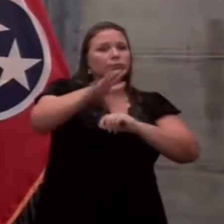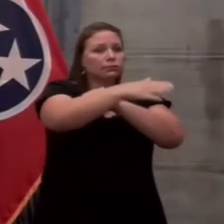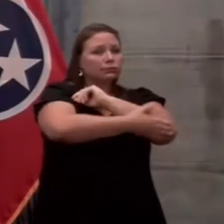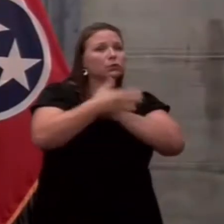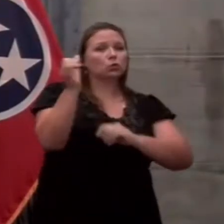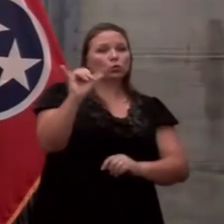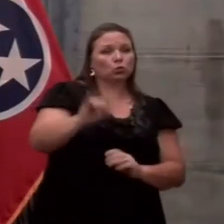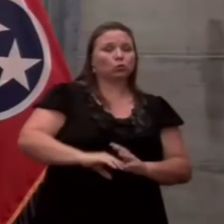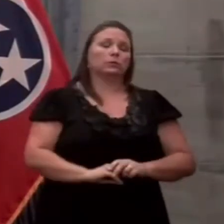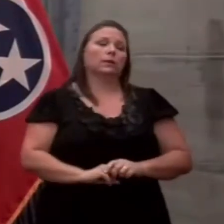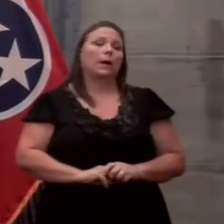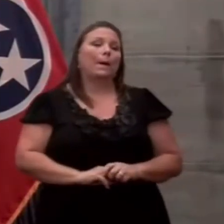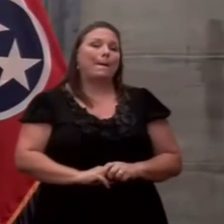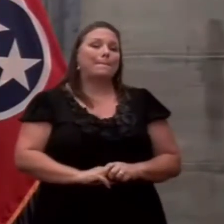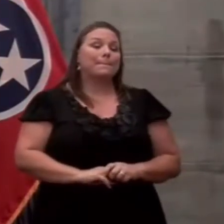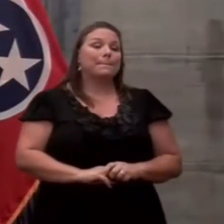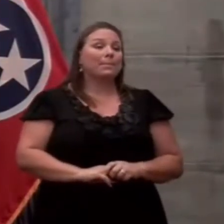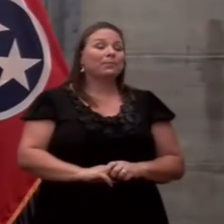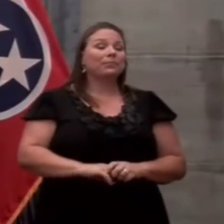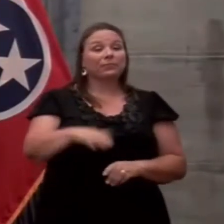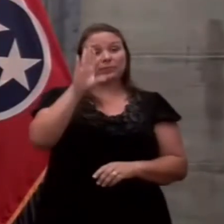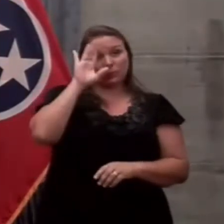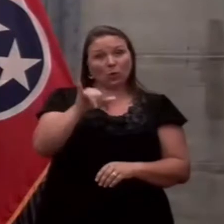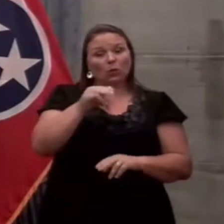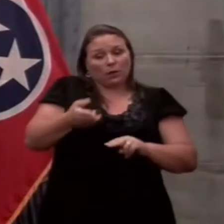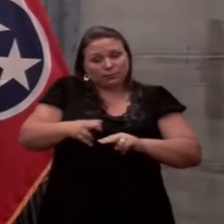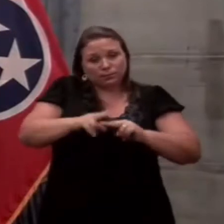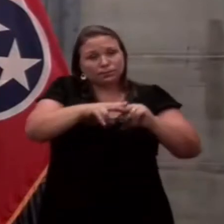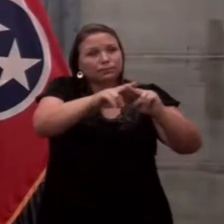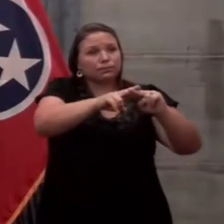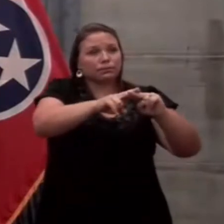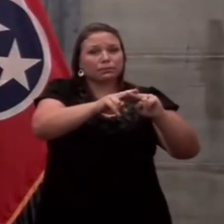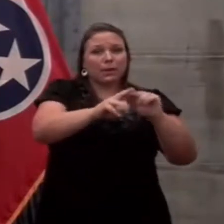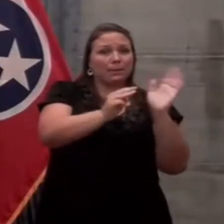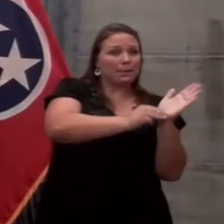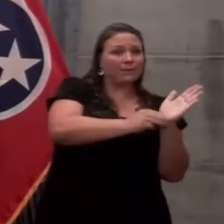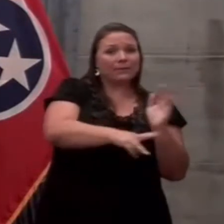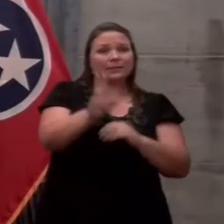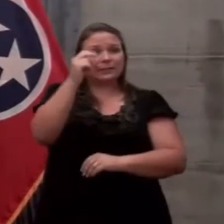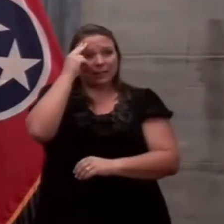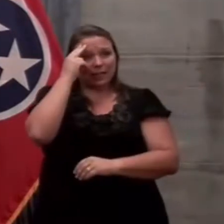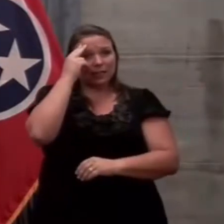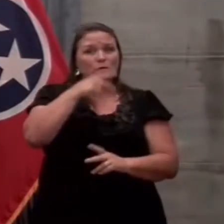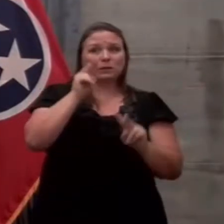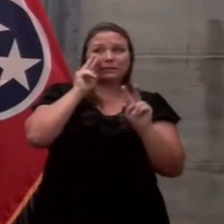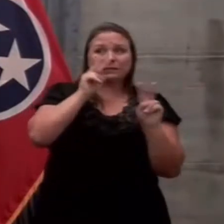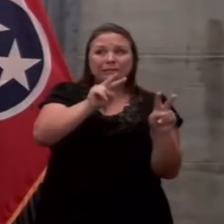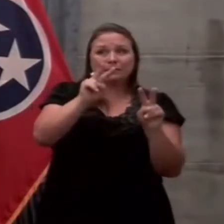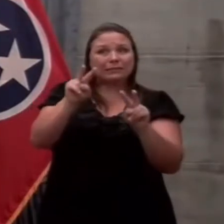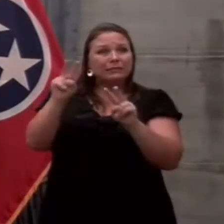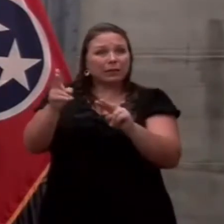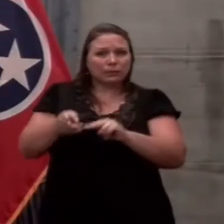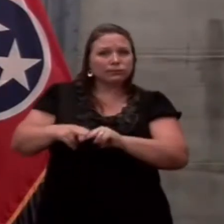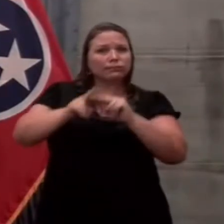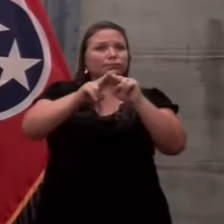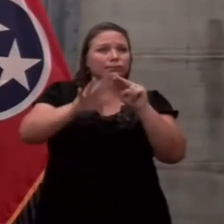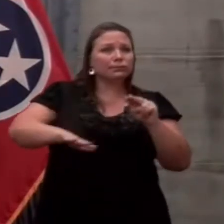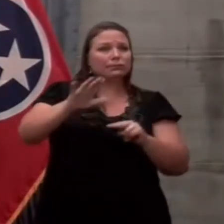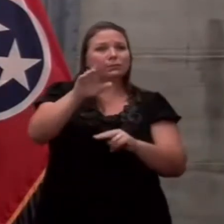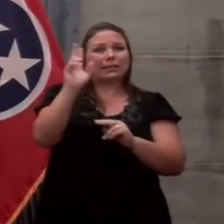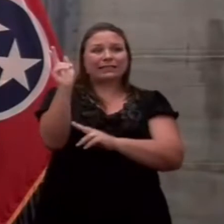well. In addition to continued increases in Memphis and Nashville, we're seeing a drastic rise in cases in